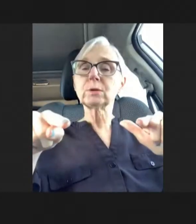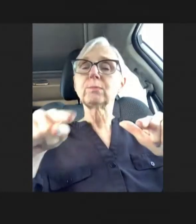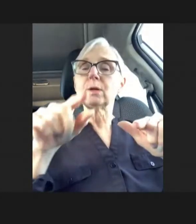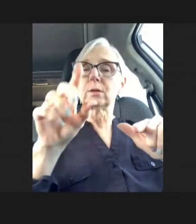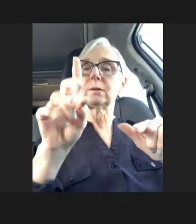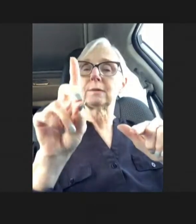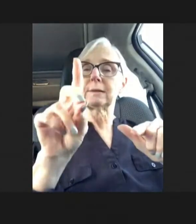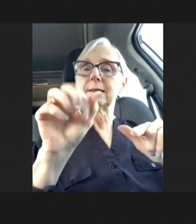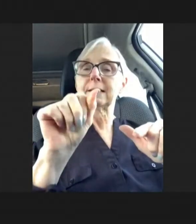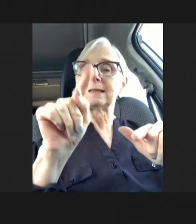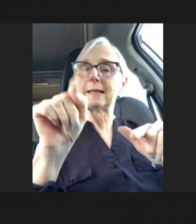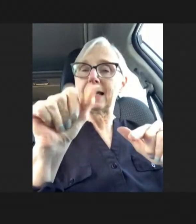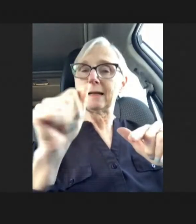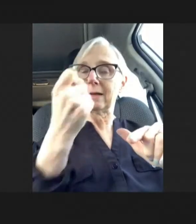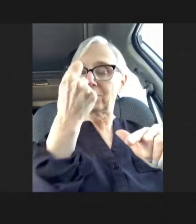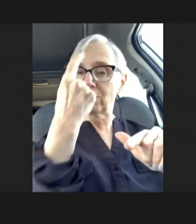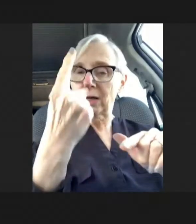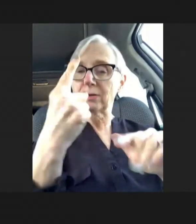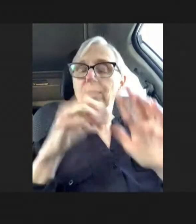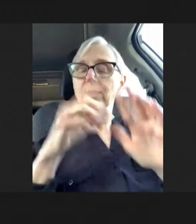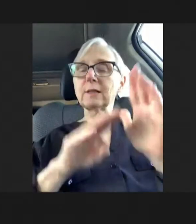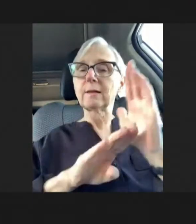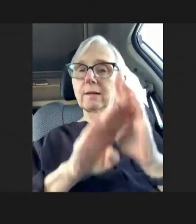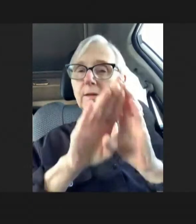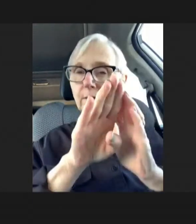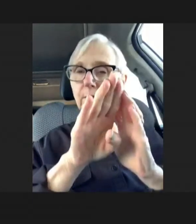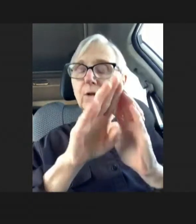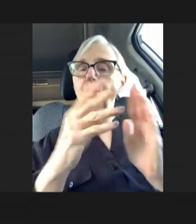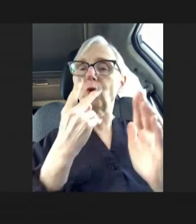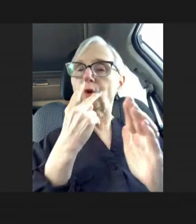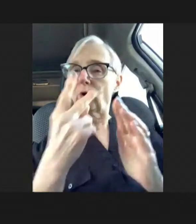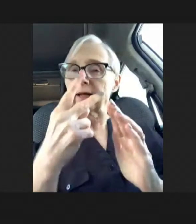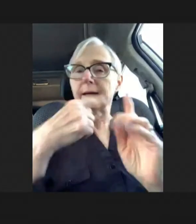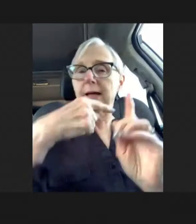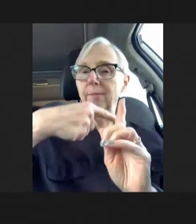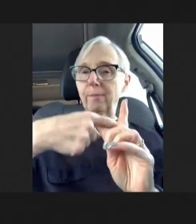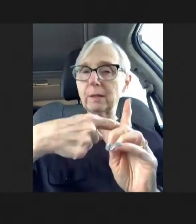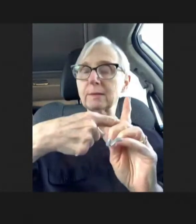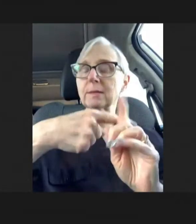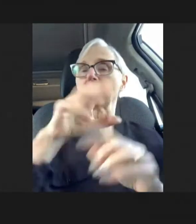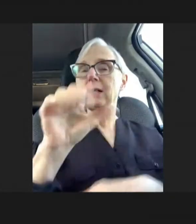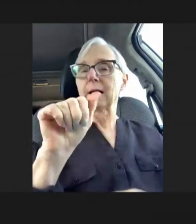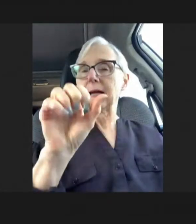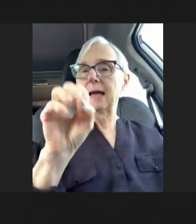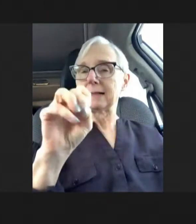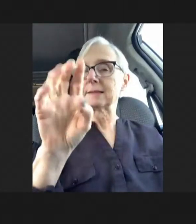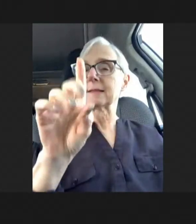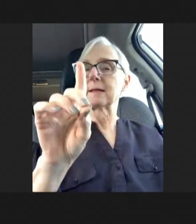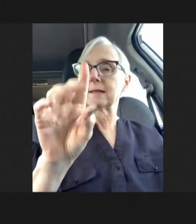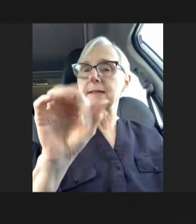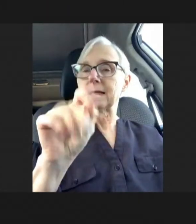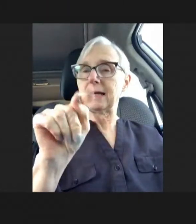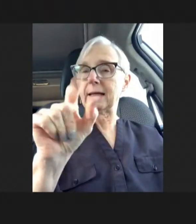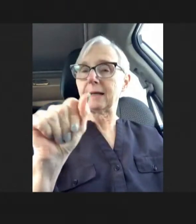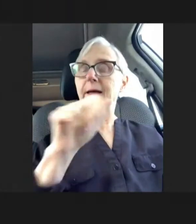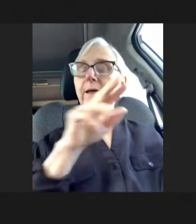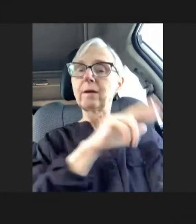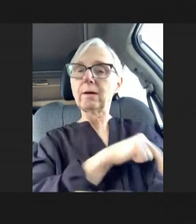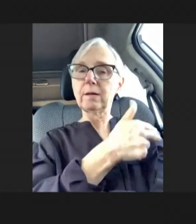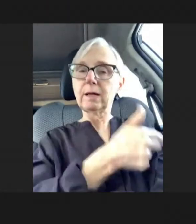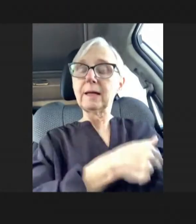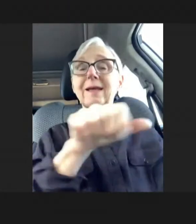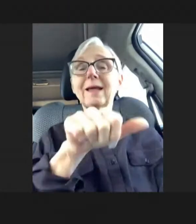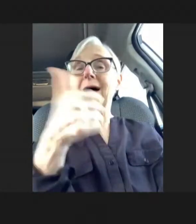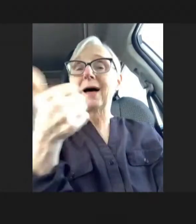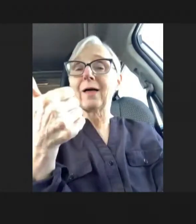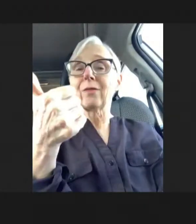our trajectory. So looking at percent positivity data, case data, and hospitalization data in other locations. So